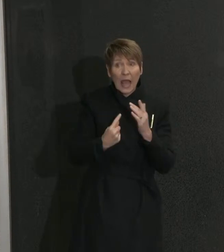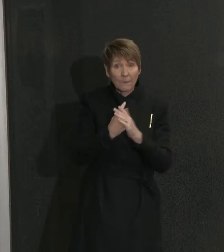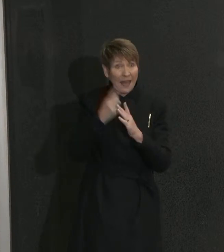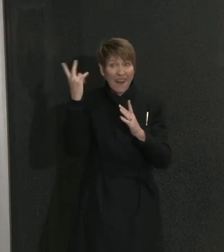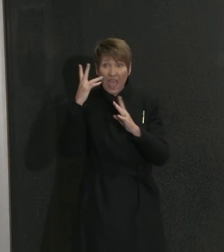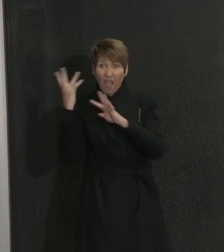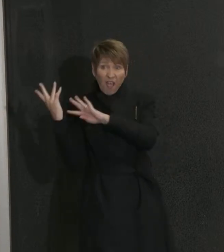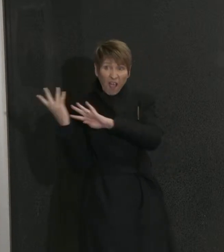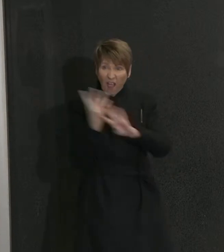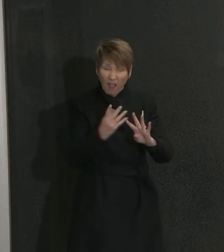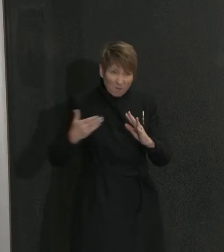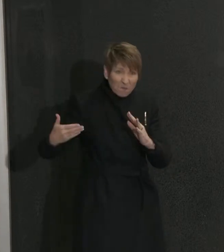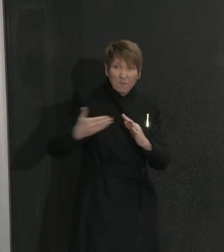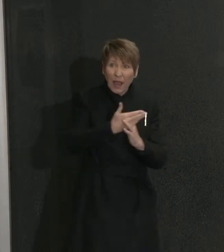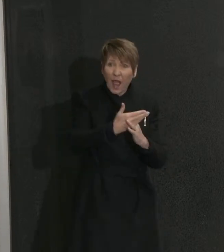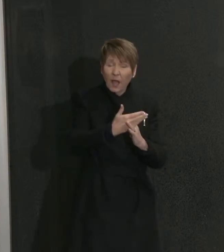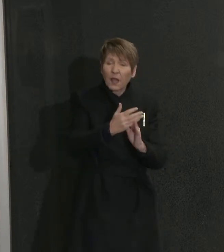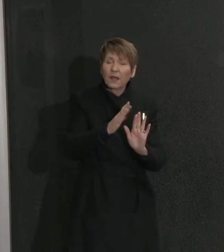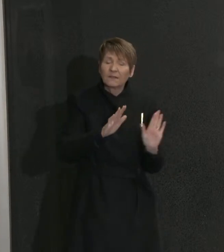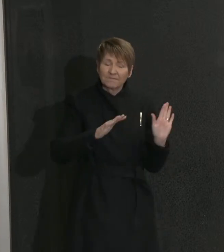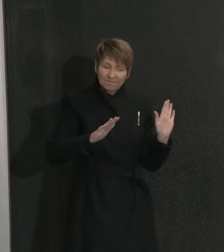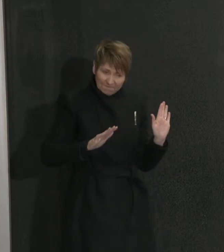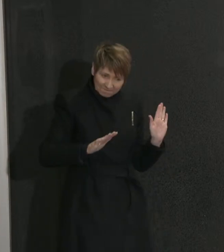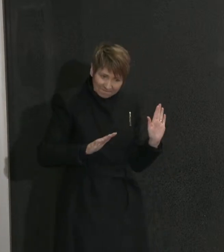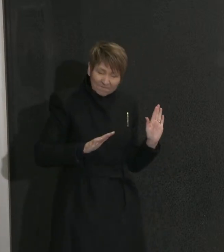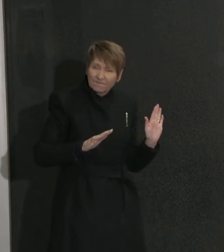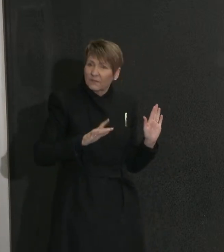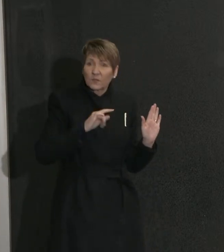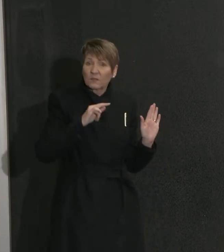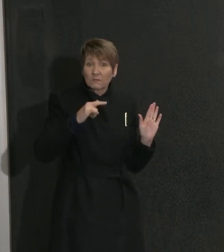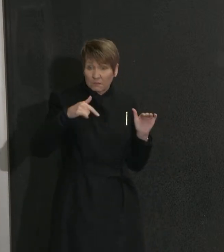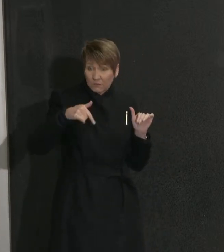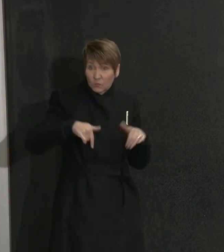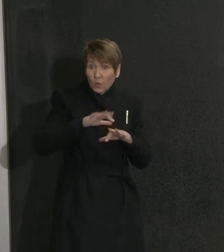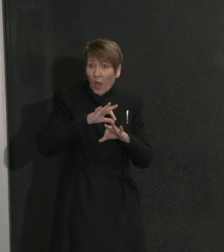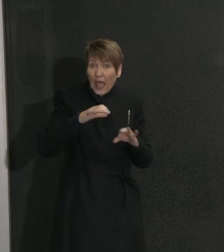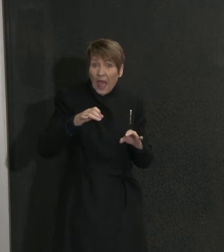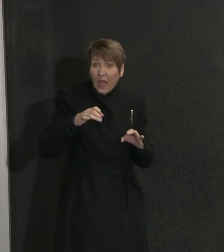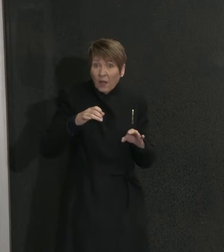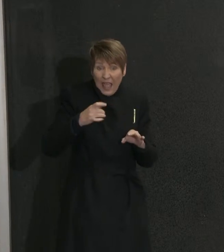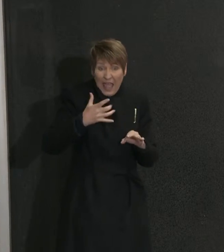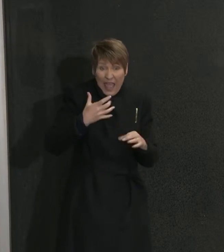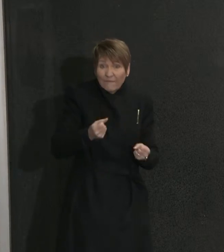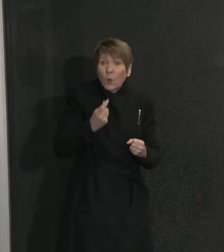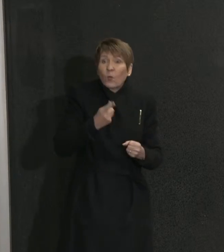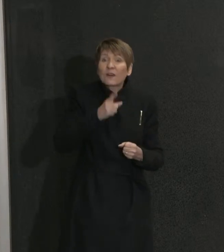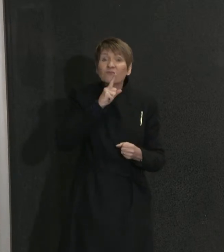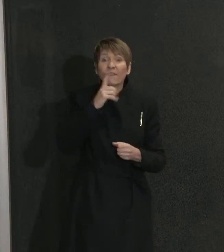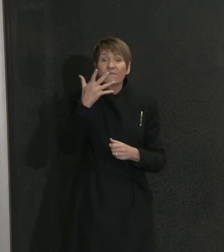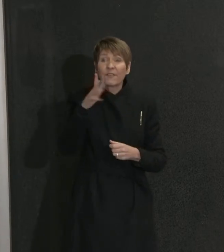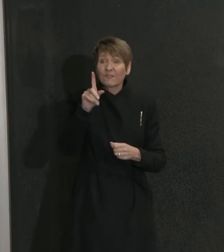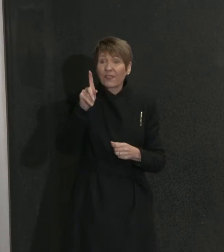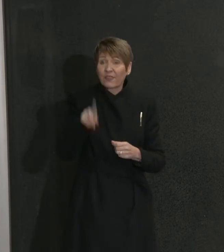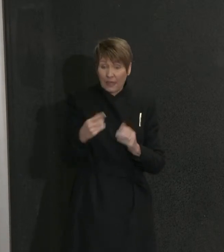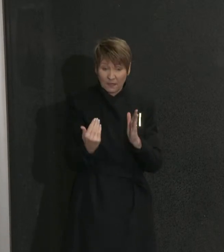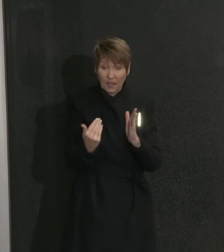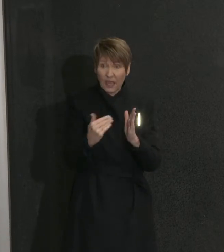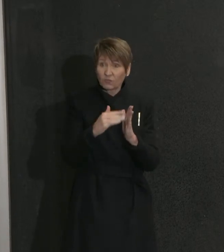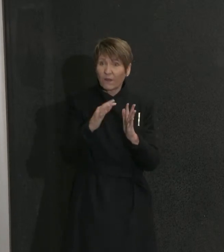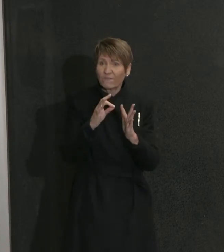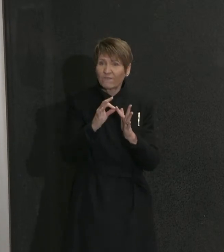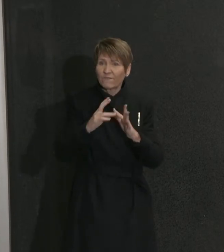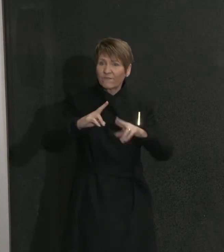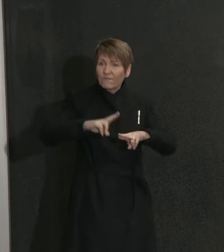have 3 or 4 million doses. We've got 150,000 extra Pfizer, and we have